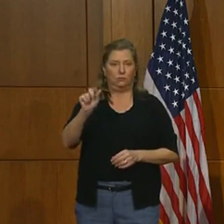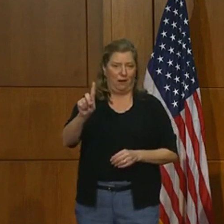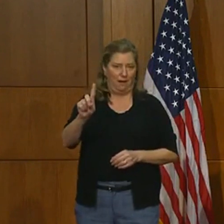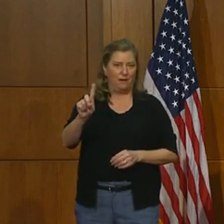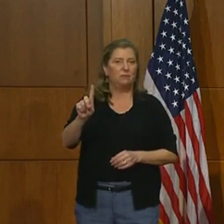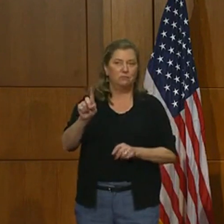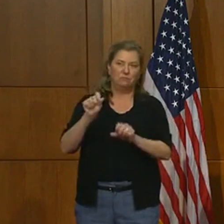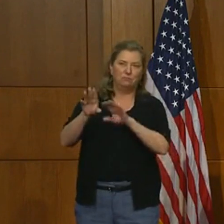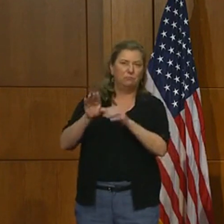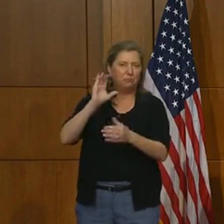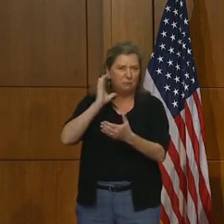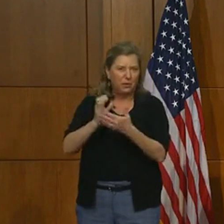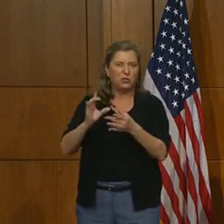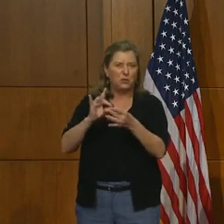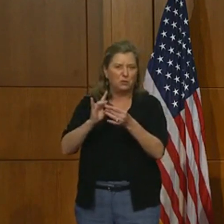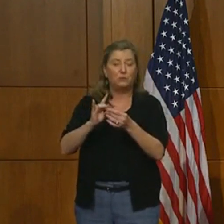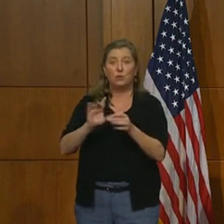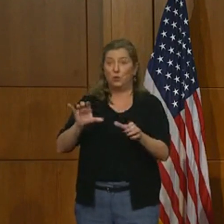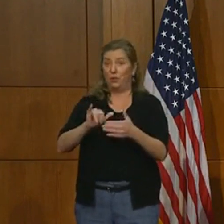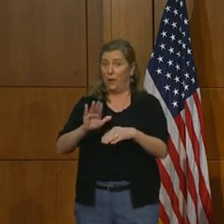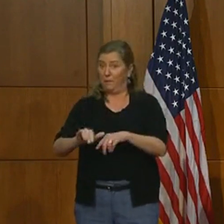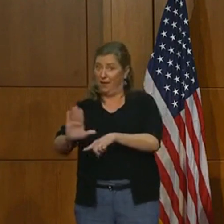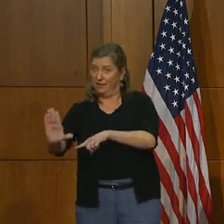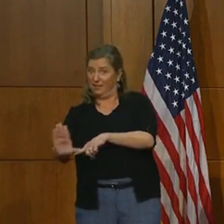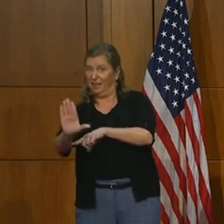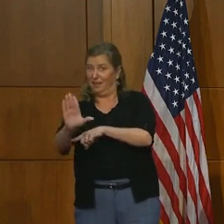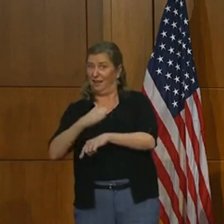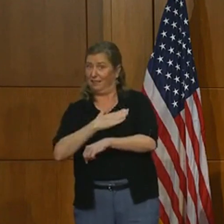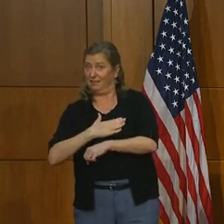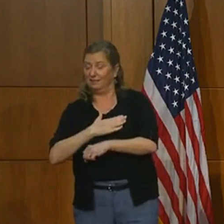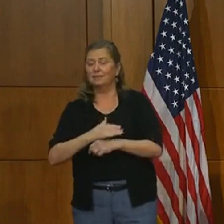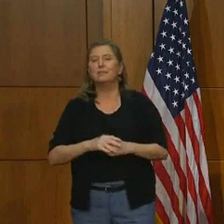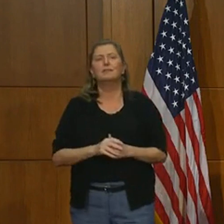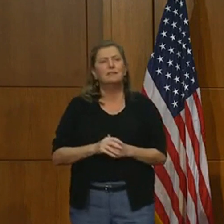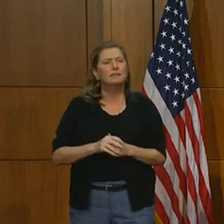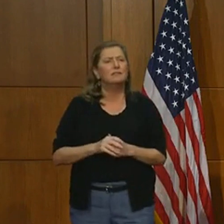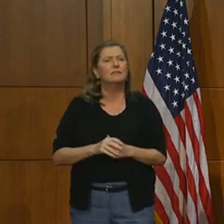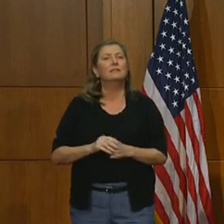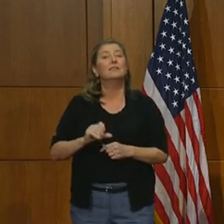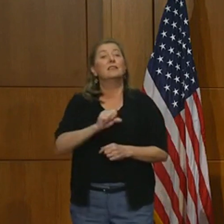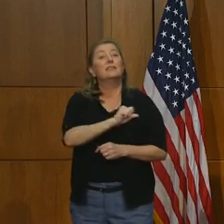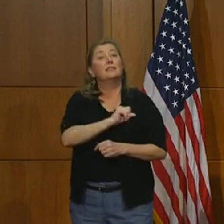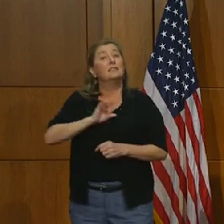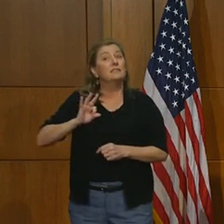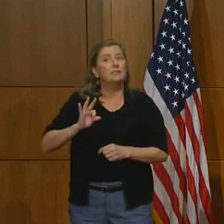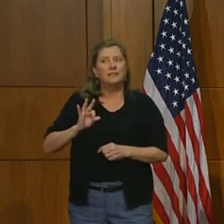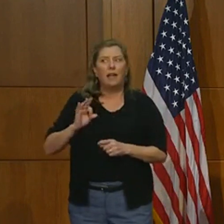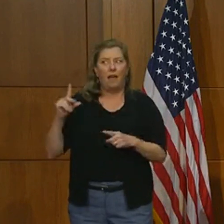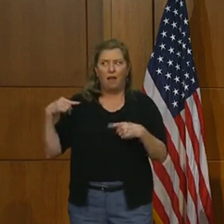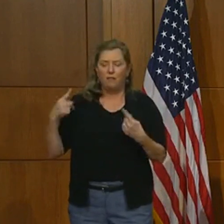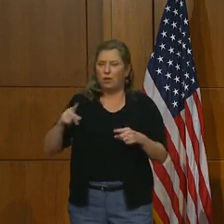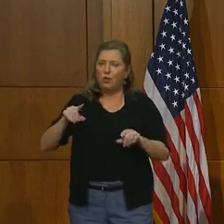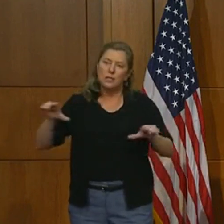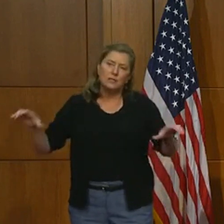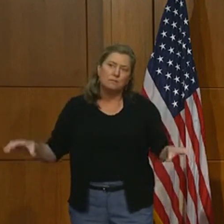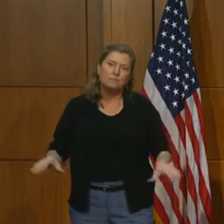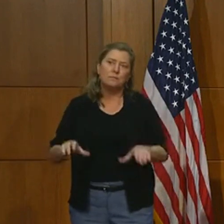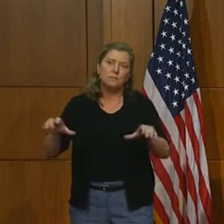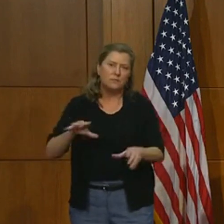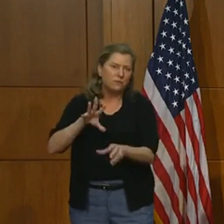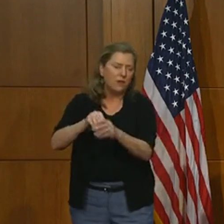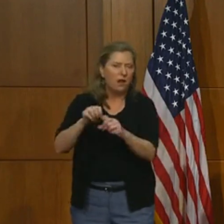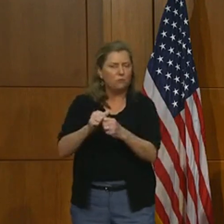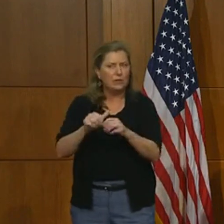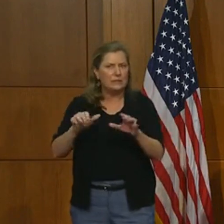vpm.org/grad. And please do that by Sunday. Our staff has really played a large role, put a lot